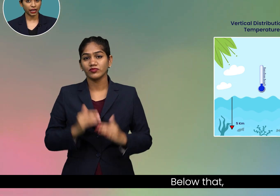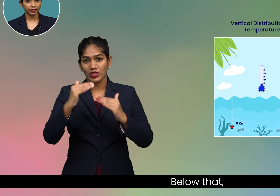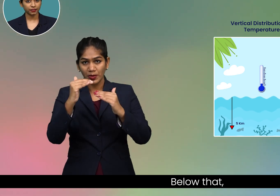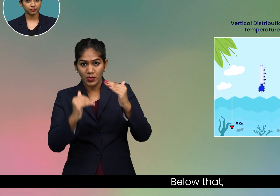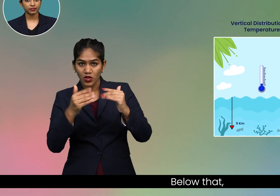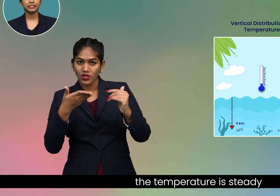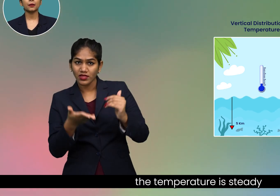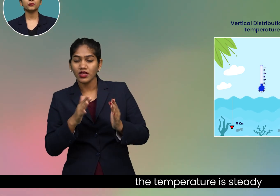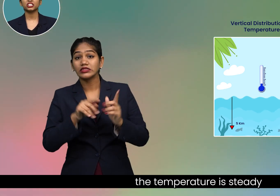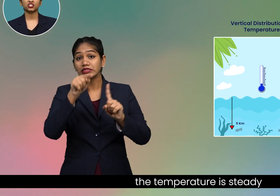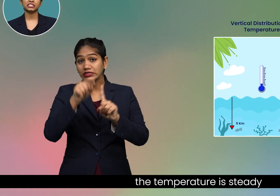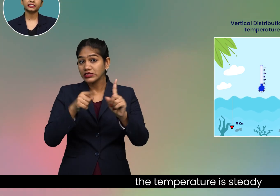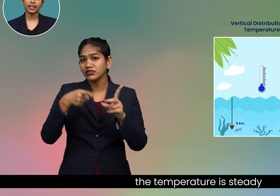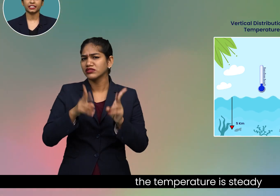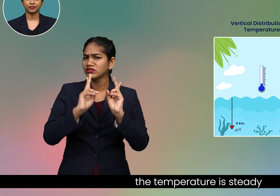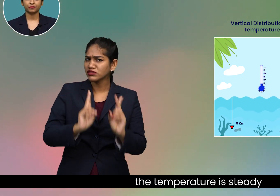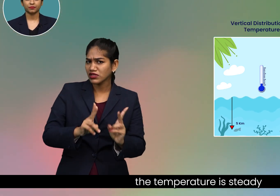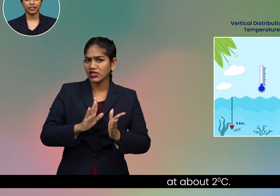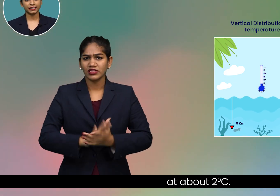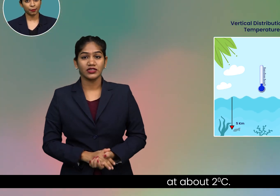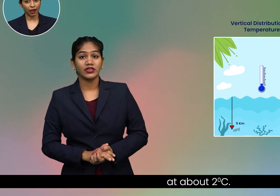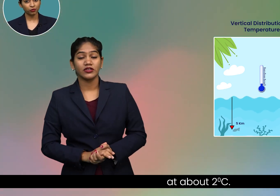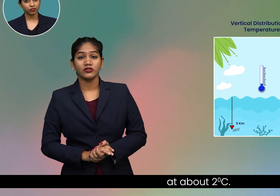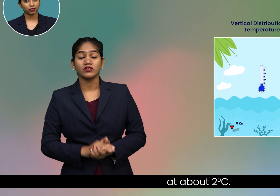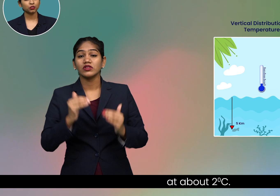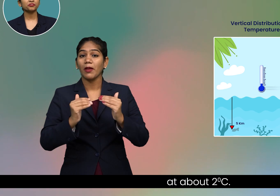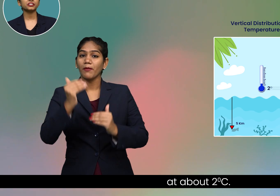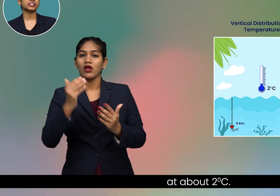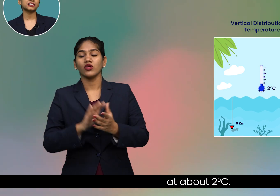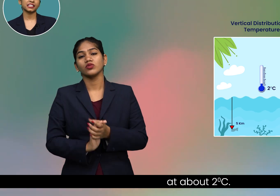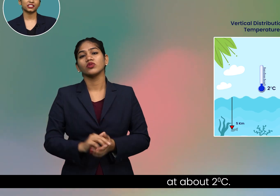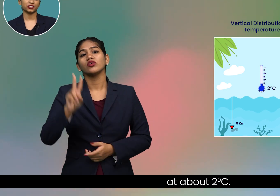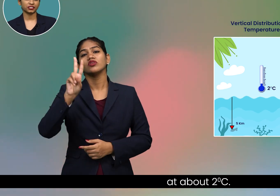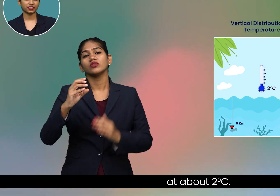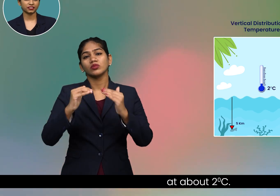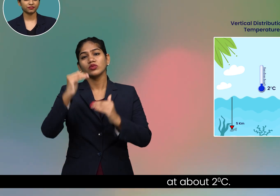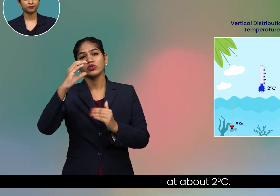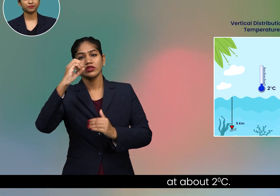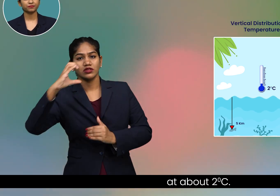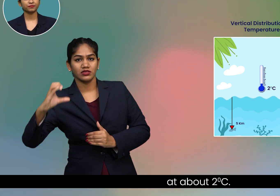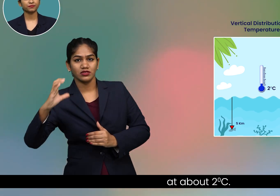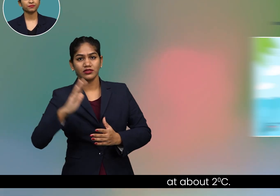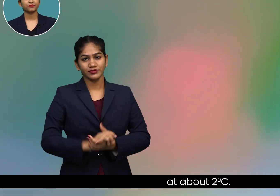Below that, the temperature is steady at about 2 degrees Celsius.